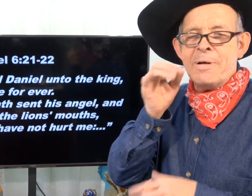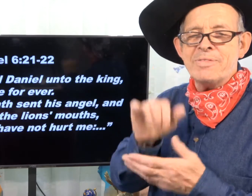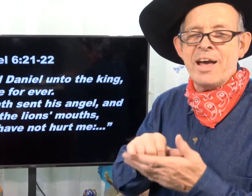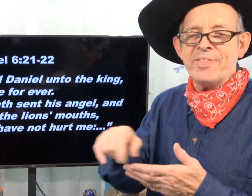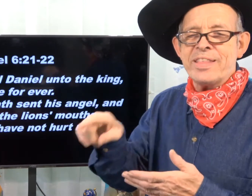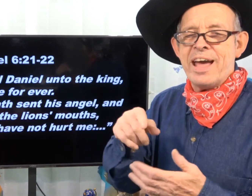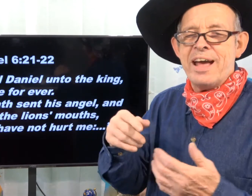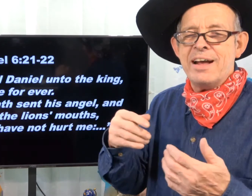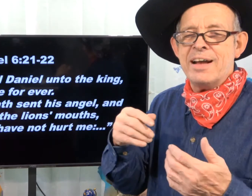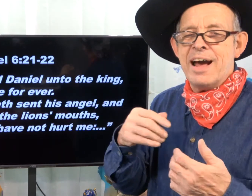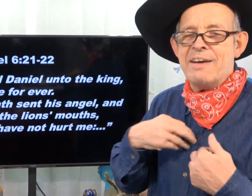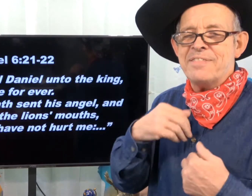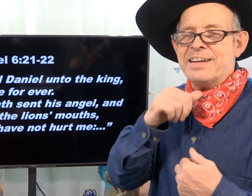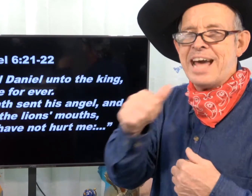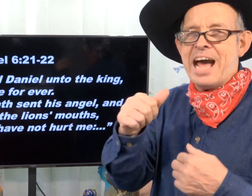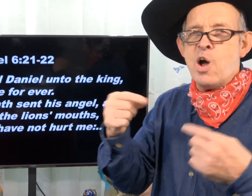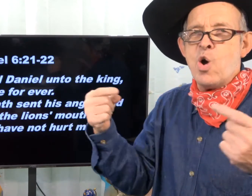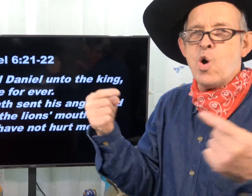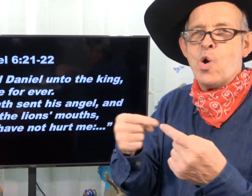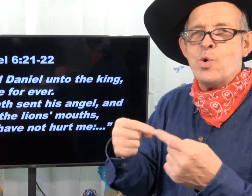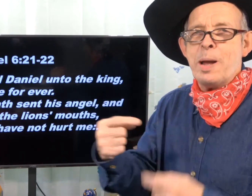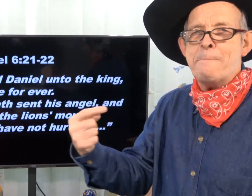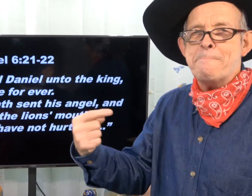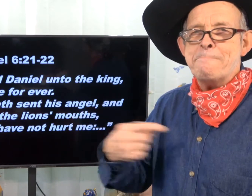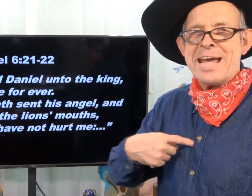that they have not hurt me.